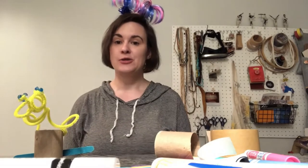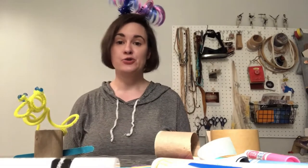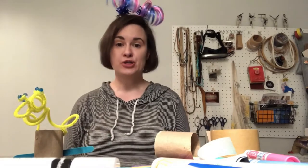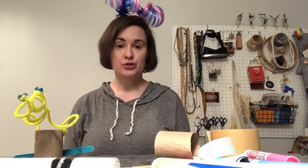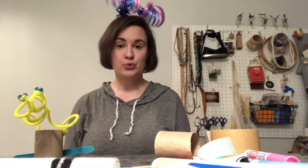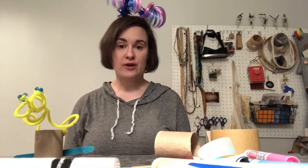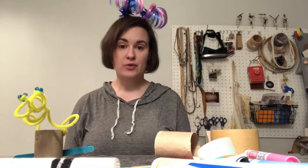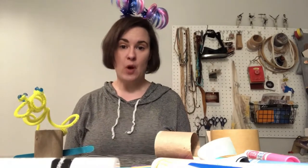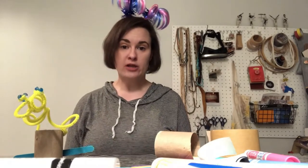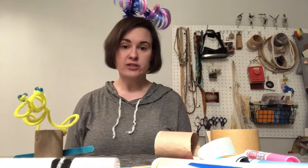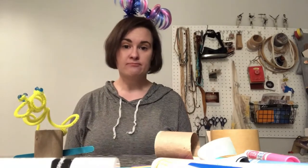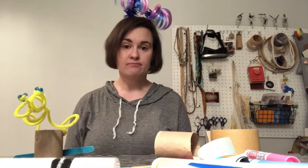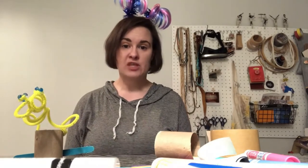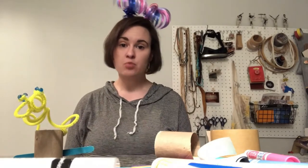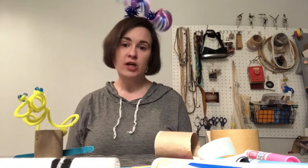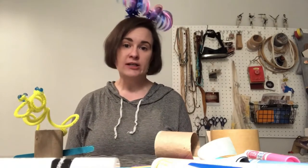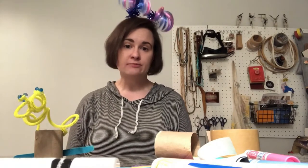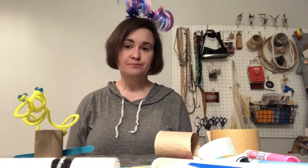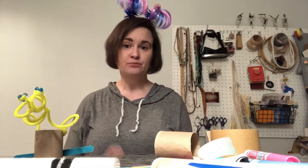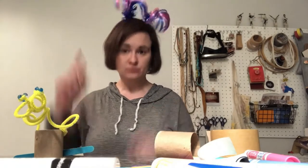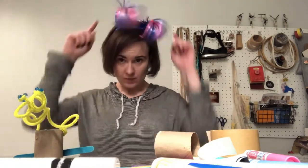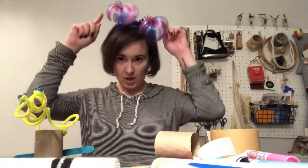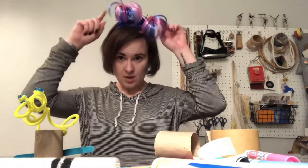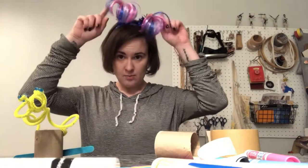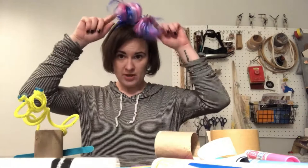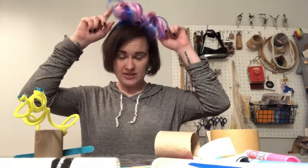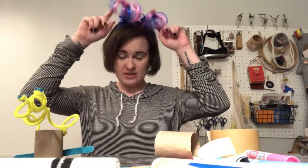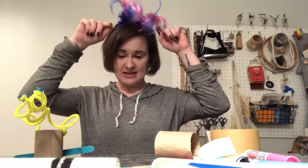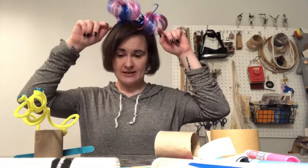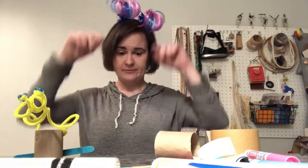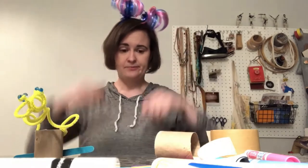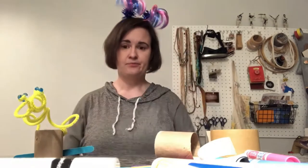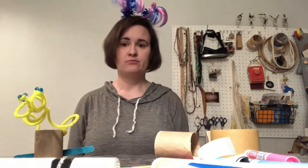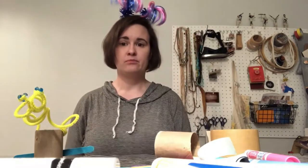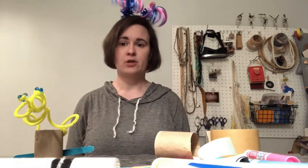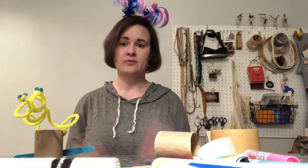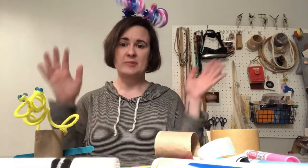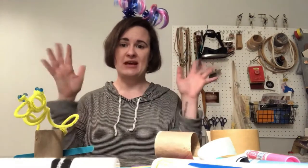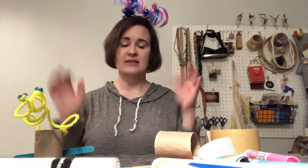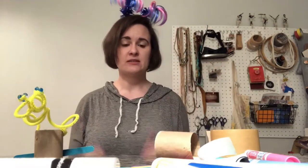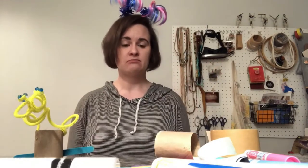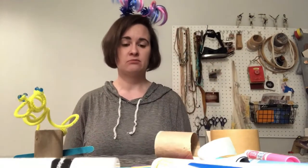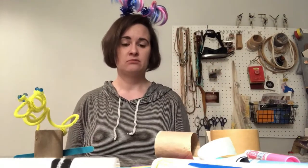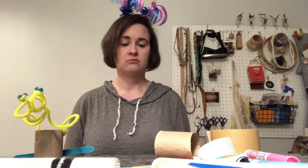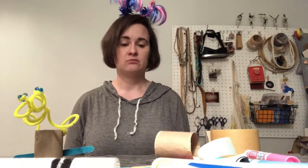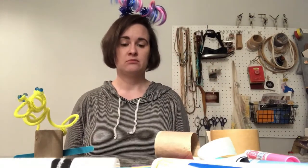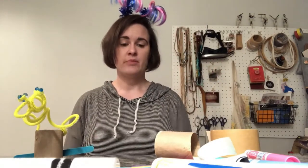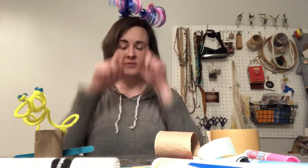You can do whatever you want, keep working. Put on some antenna, put on some hands, put on